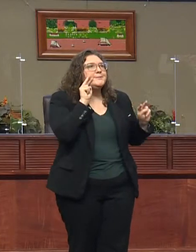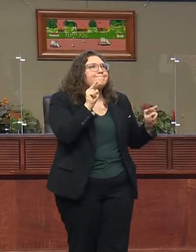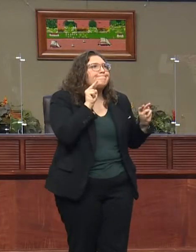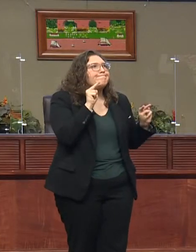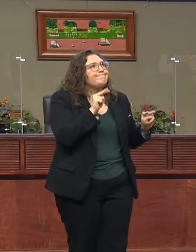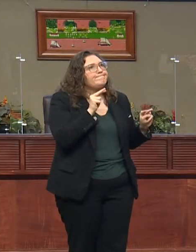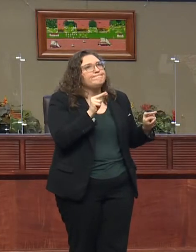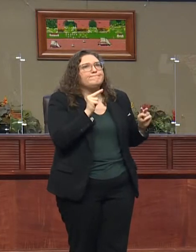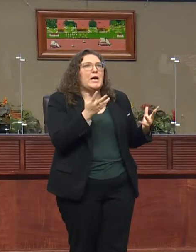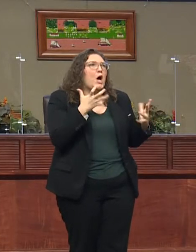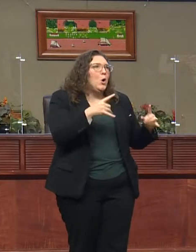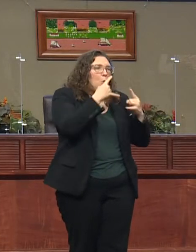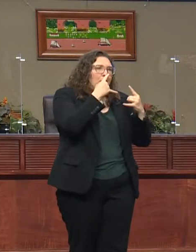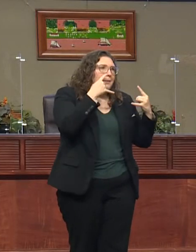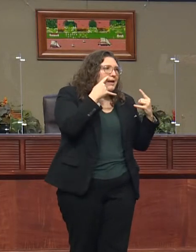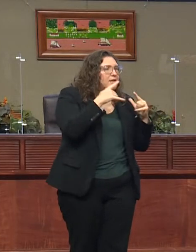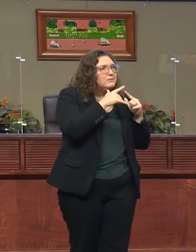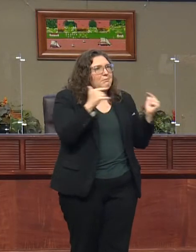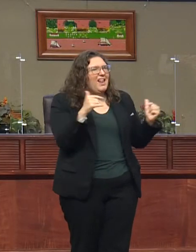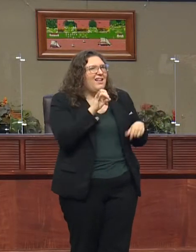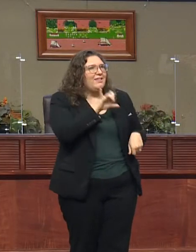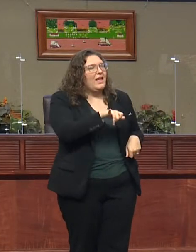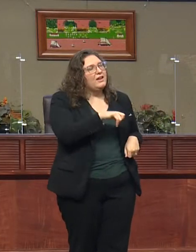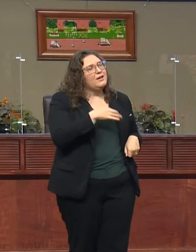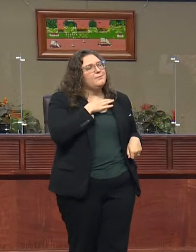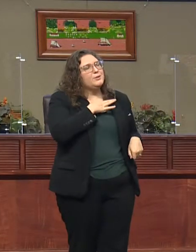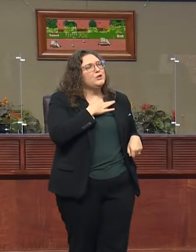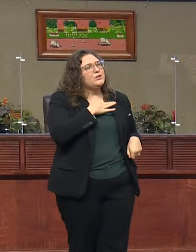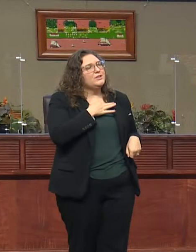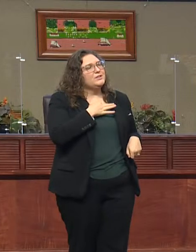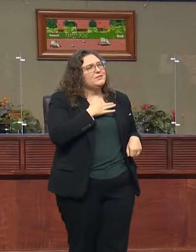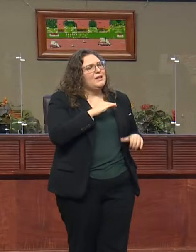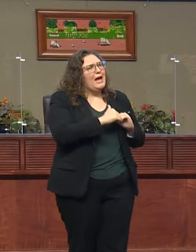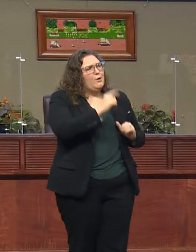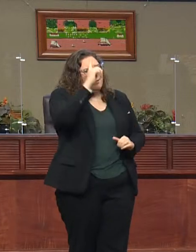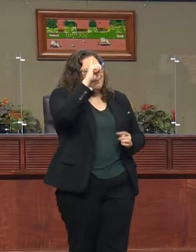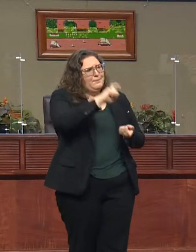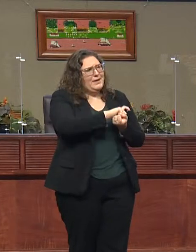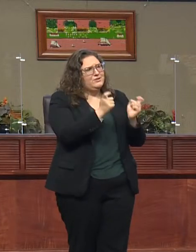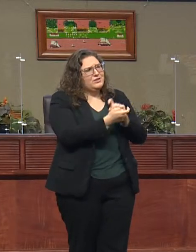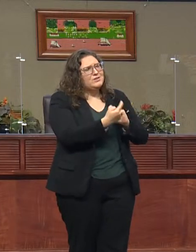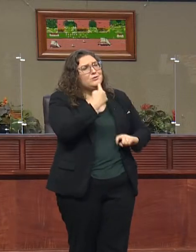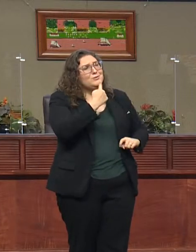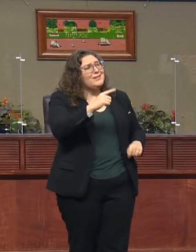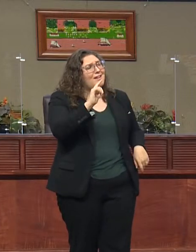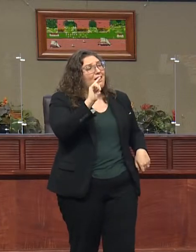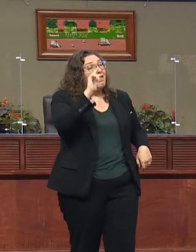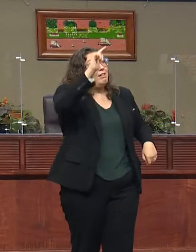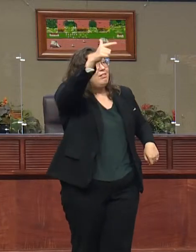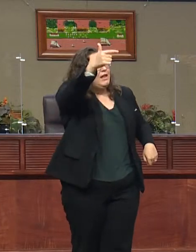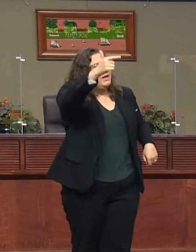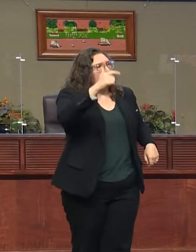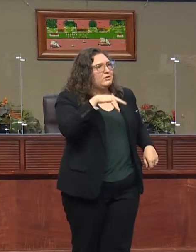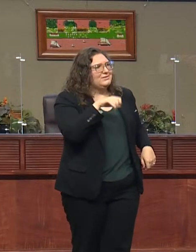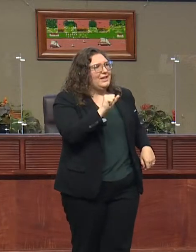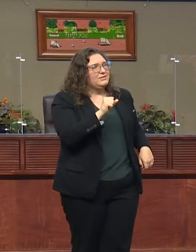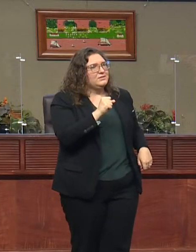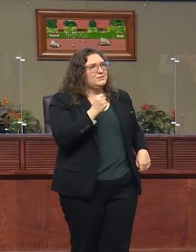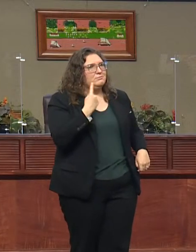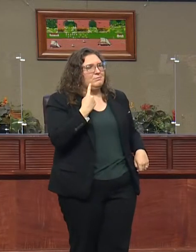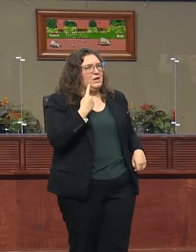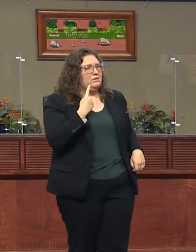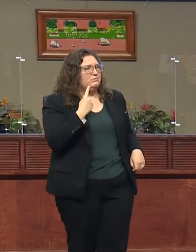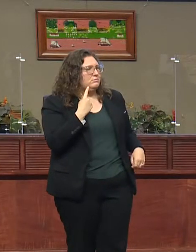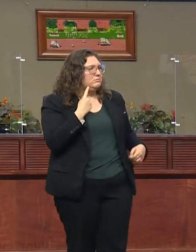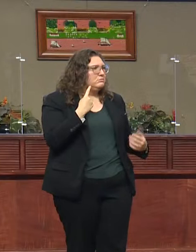to happen. So at this point, what prompted this? I know you had been saying eventually it was going to happen. What kind of indicators